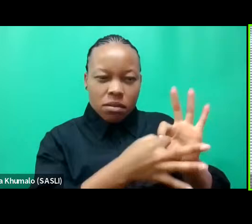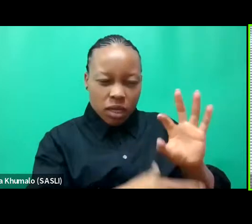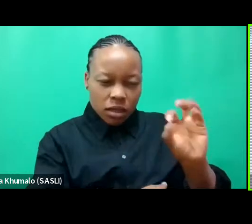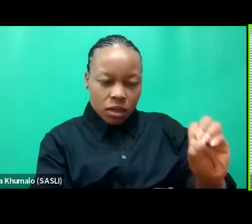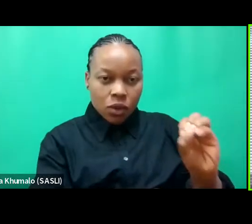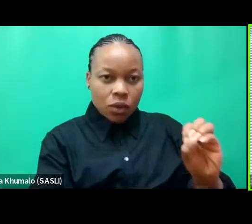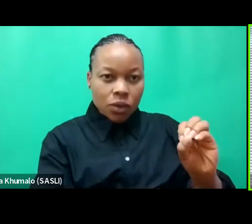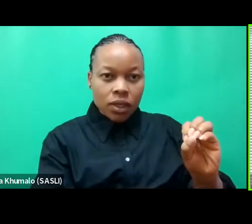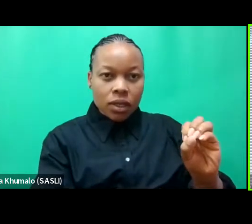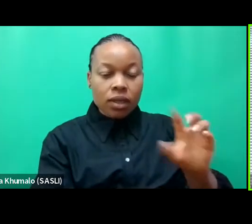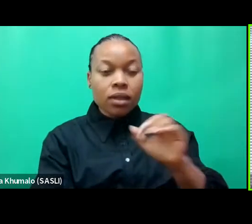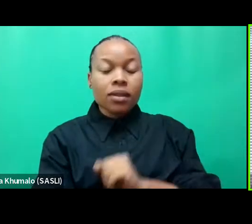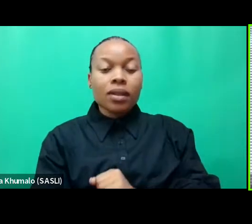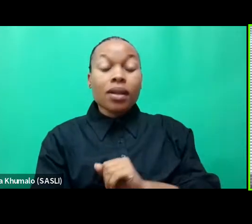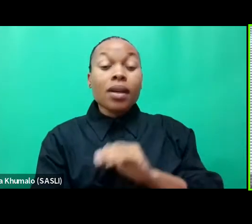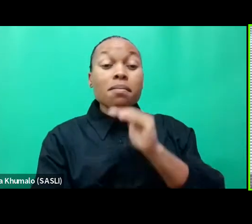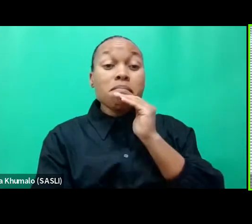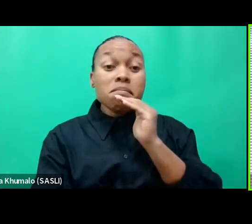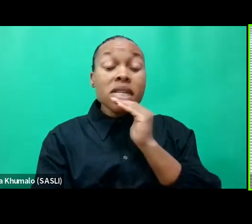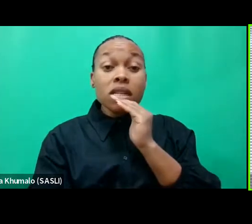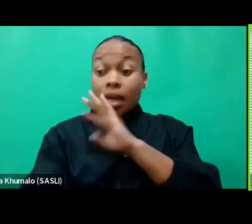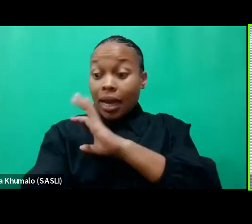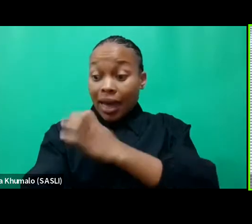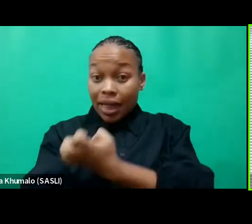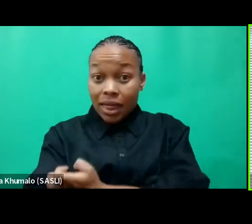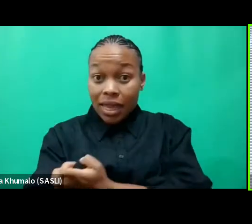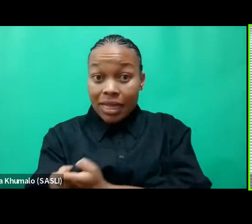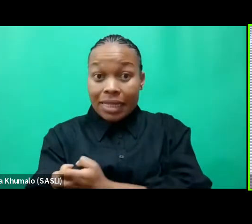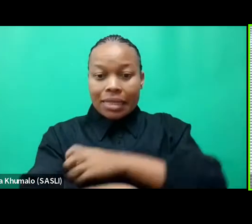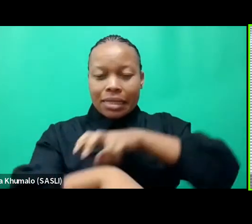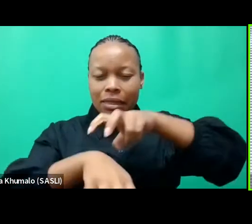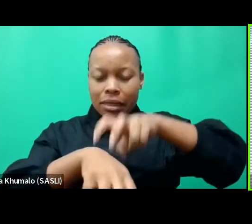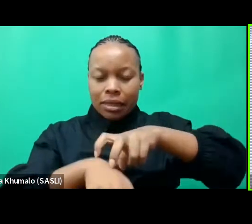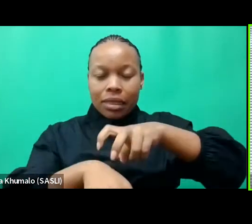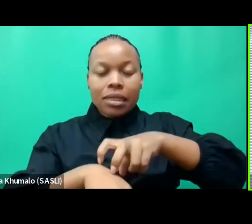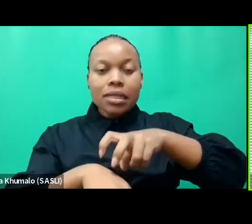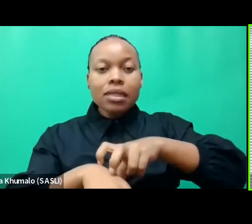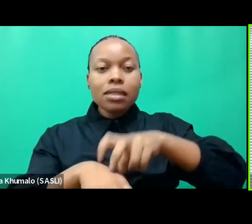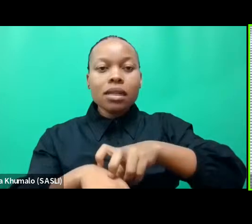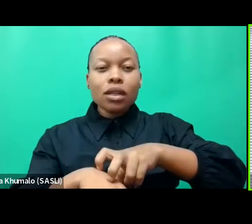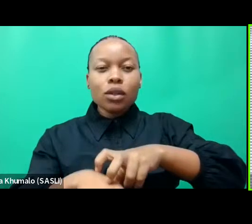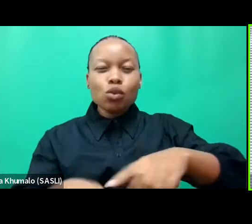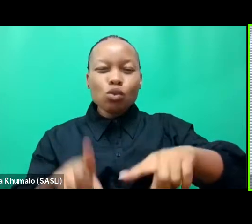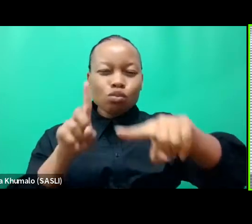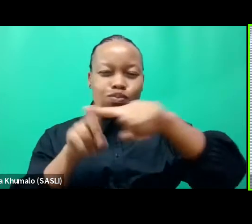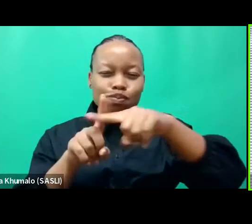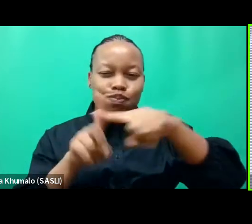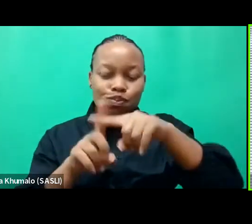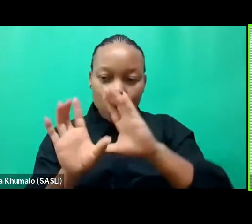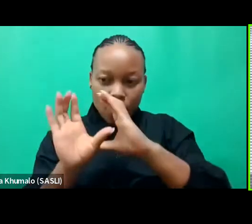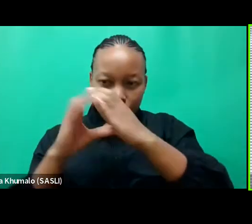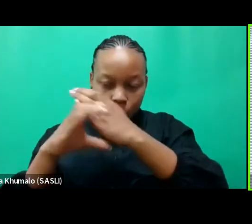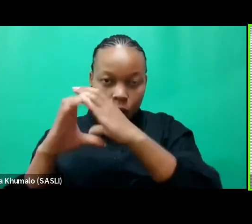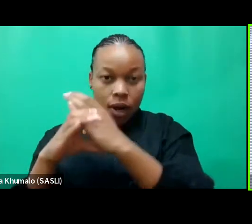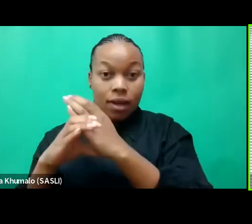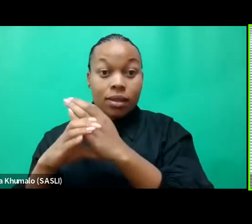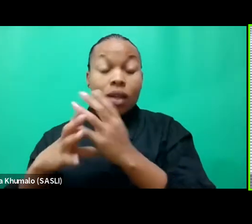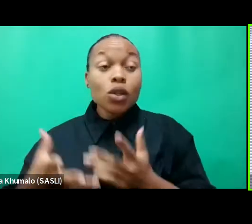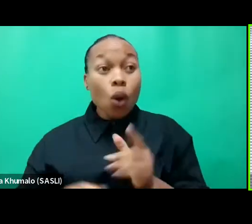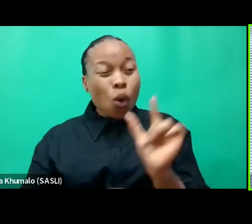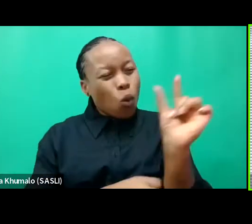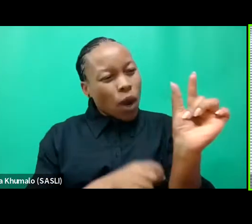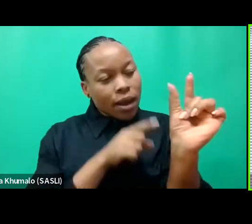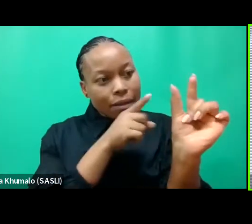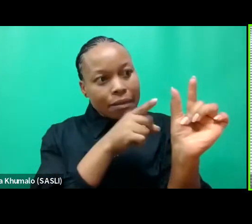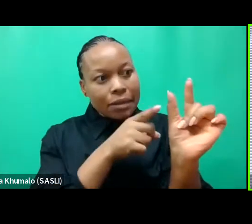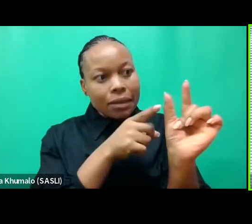to look at the collective good. Because what neoliberalism done is that it's focused on the individual